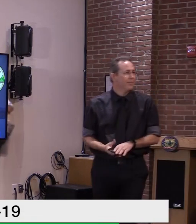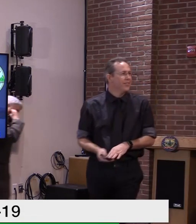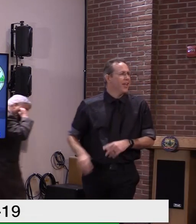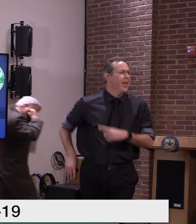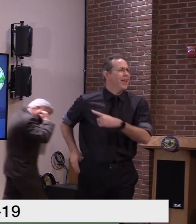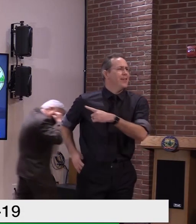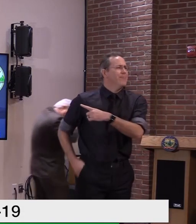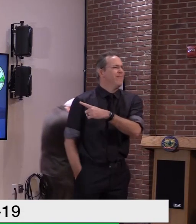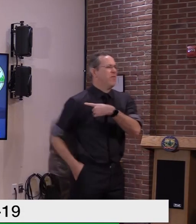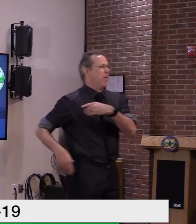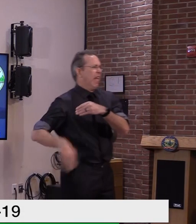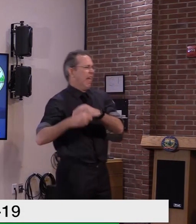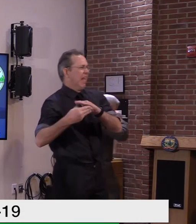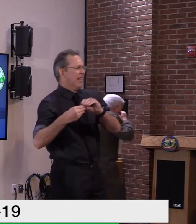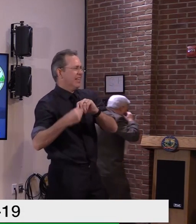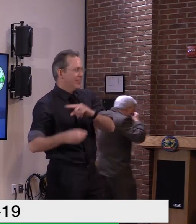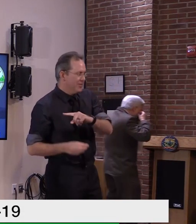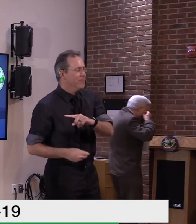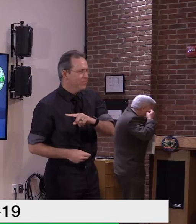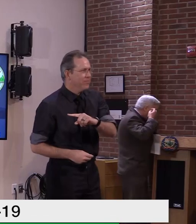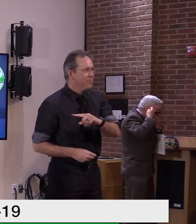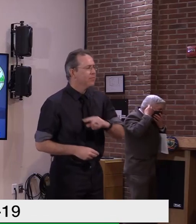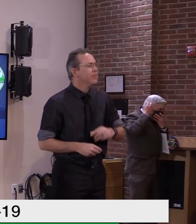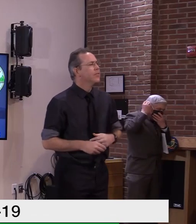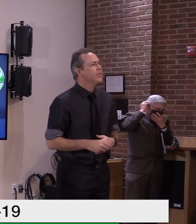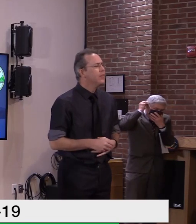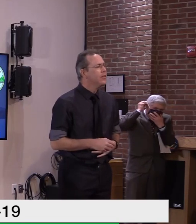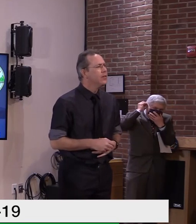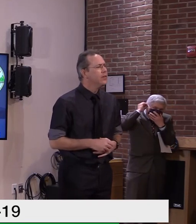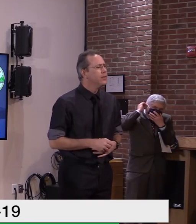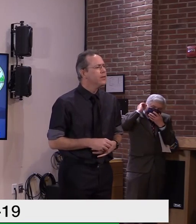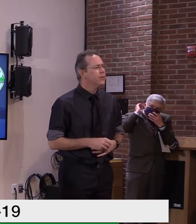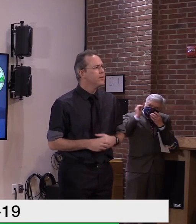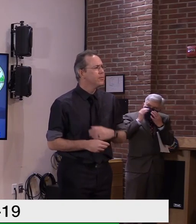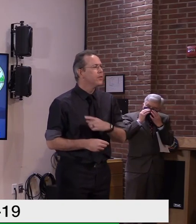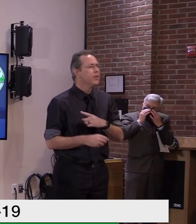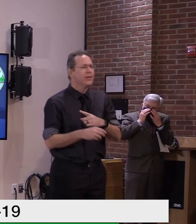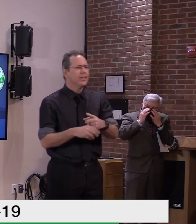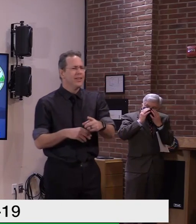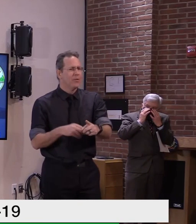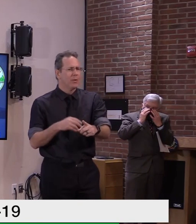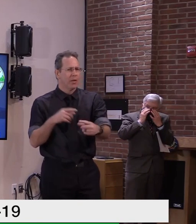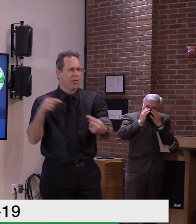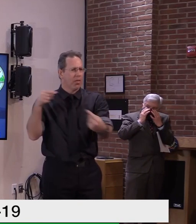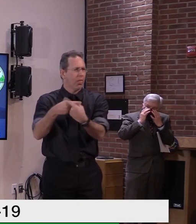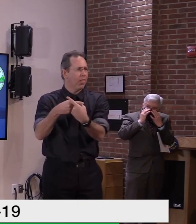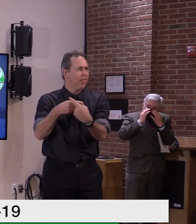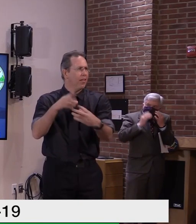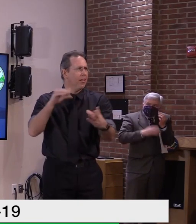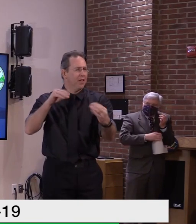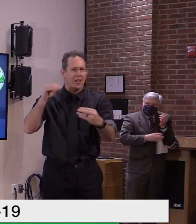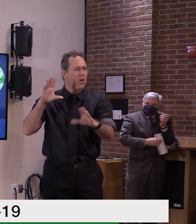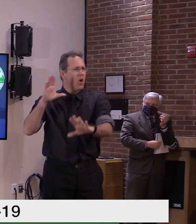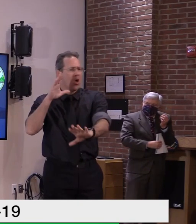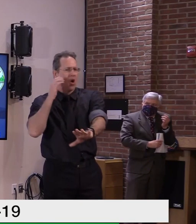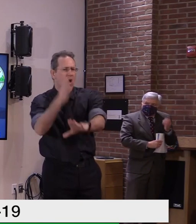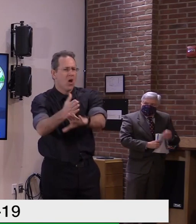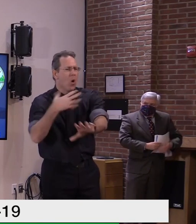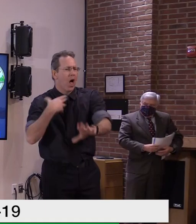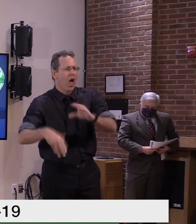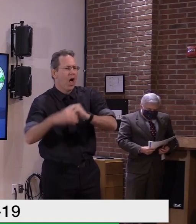Dr. Levine is going to add something, and then we're going to move to Lisa. I just wanted to add Hi, thank you. Sorry, just a moment, Lisa. I just wanted to add two things. Number one,